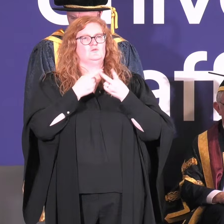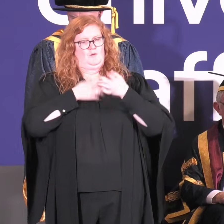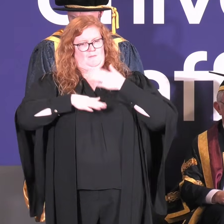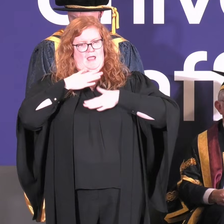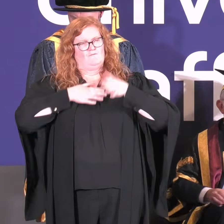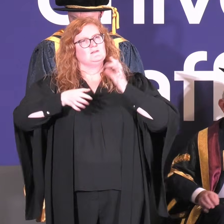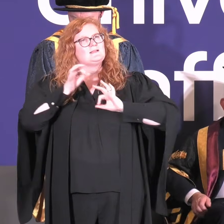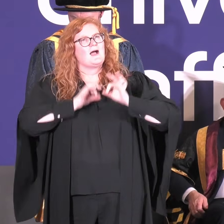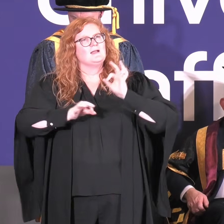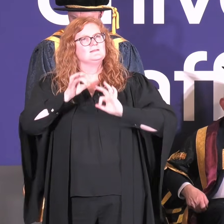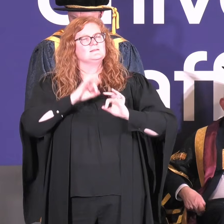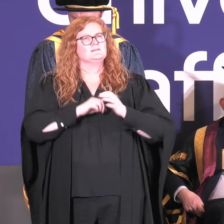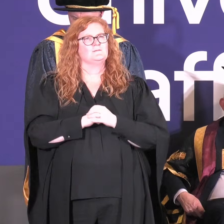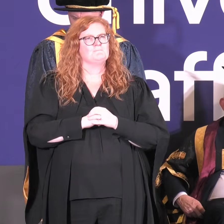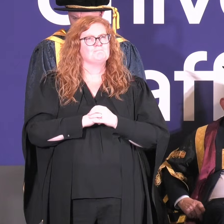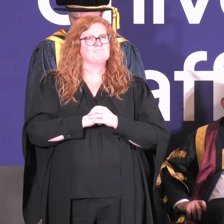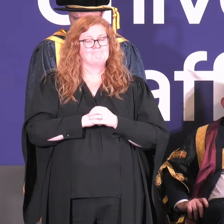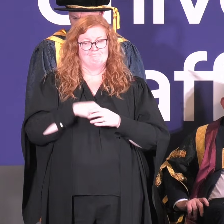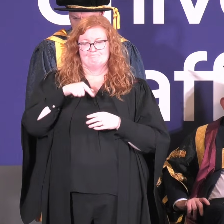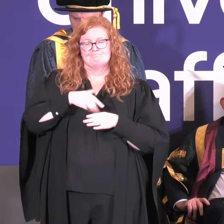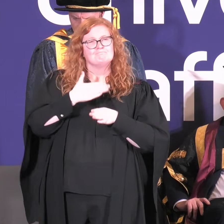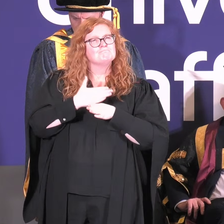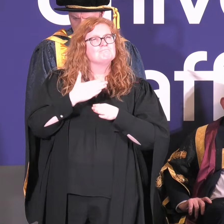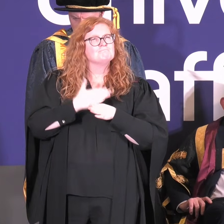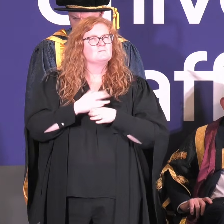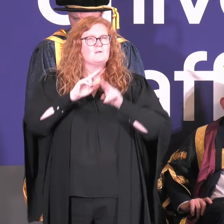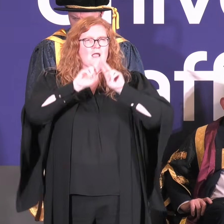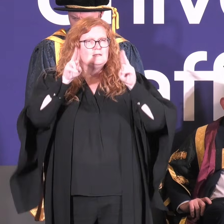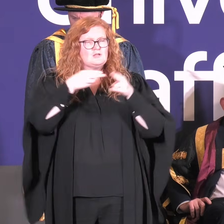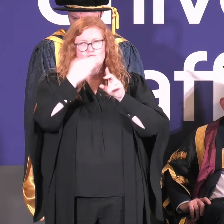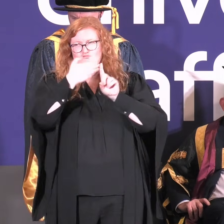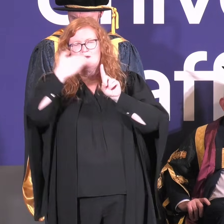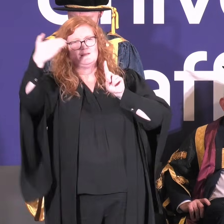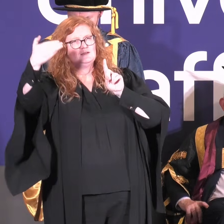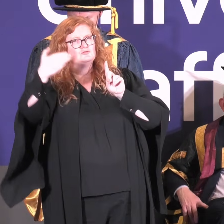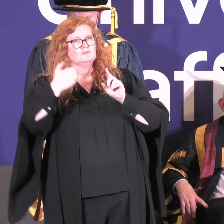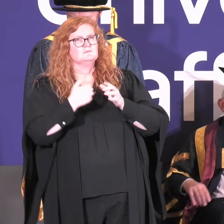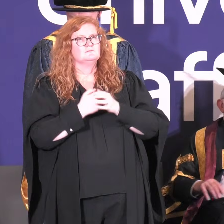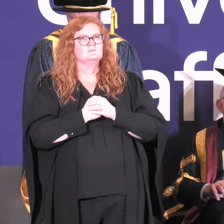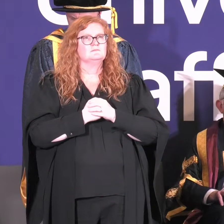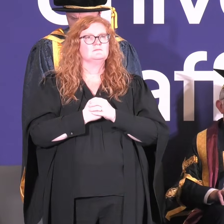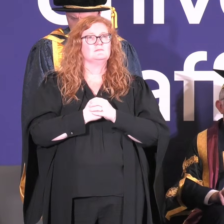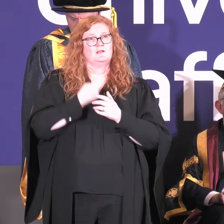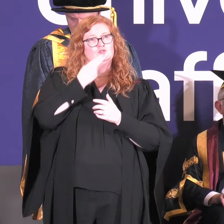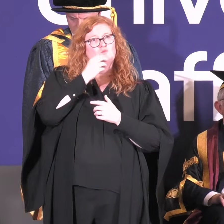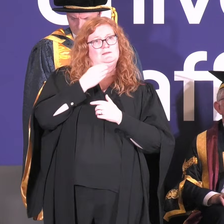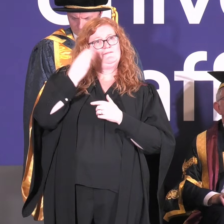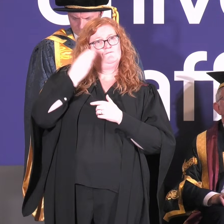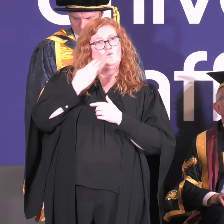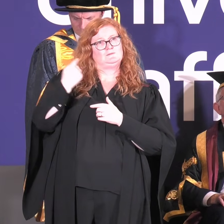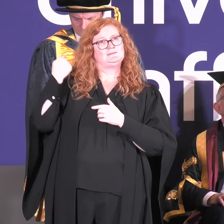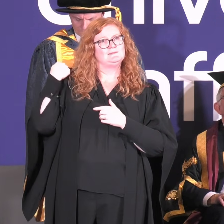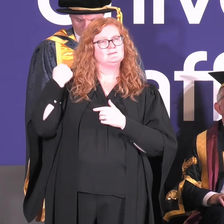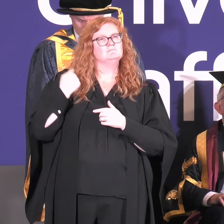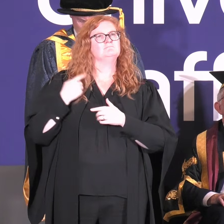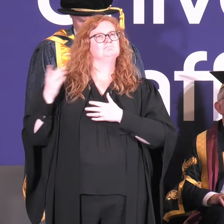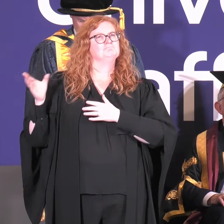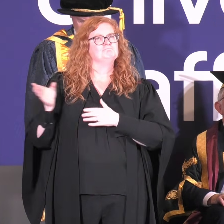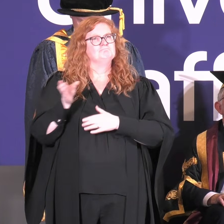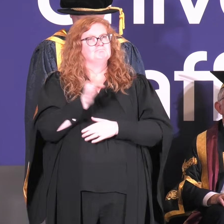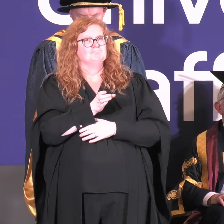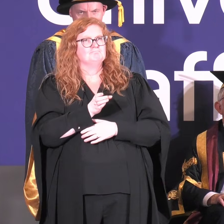science. This work has gained international recognition, and in 2014 he was inducted into